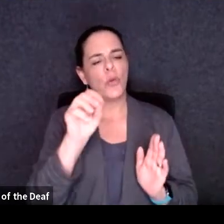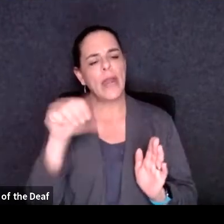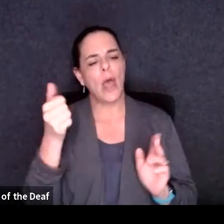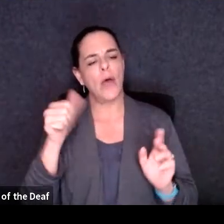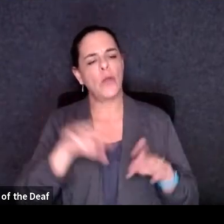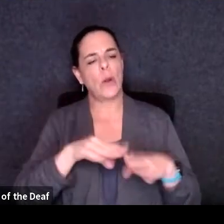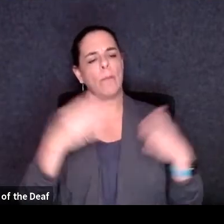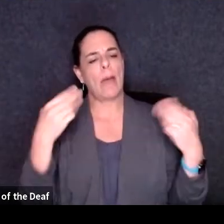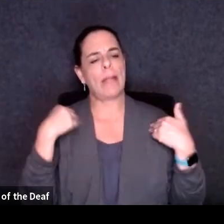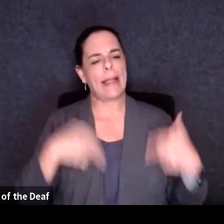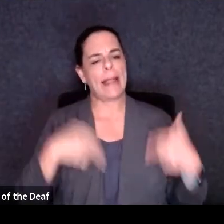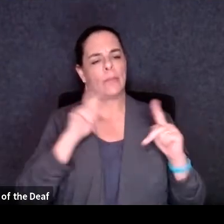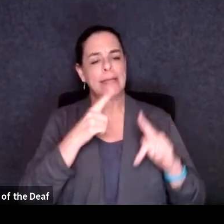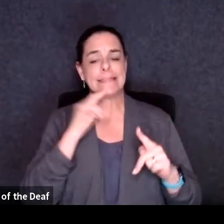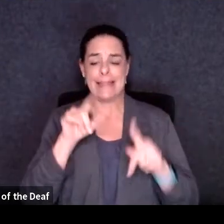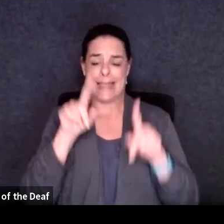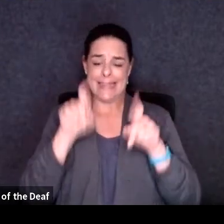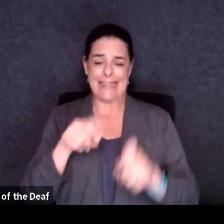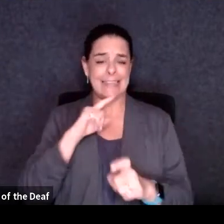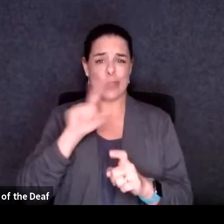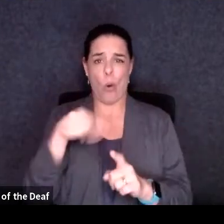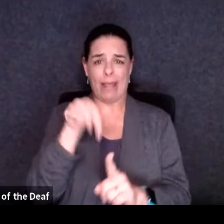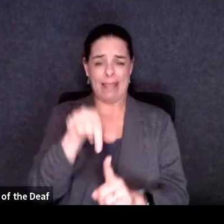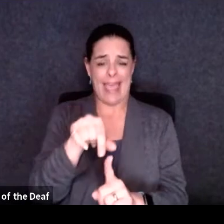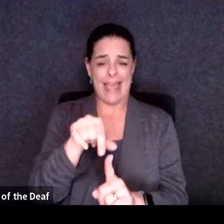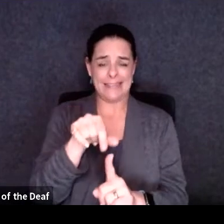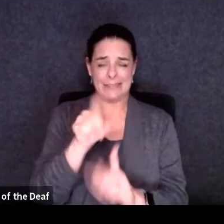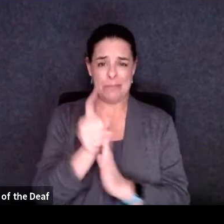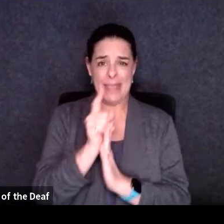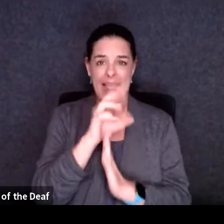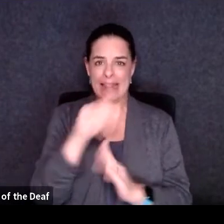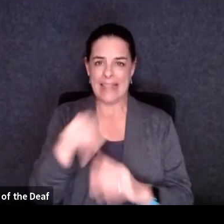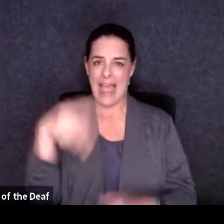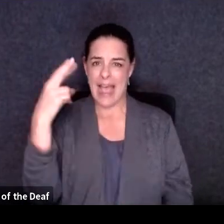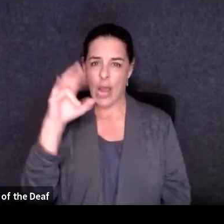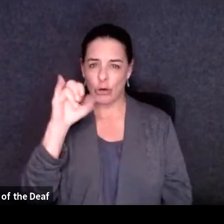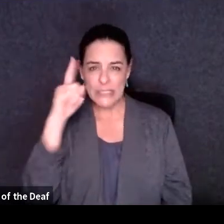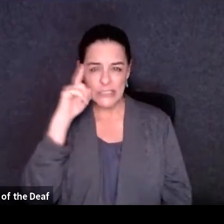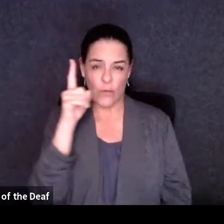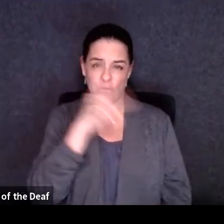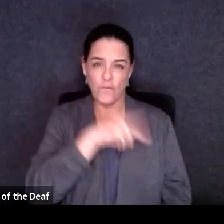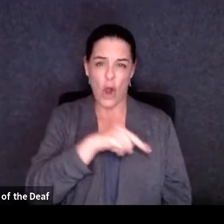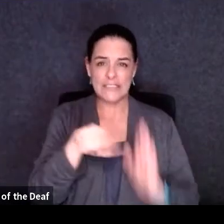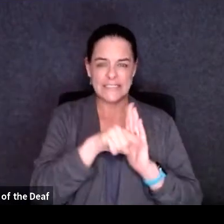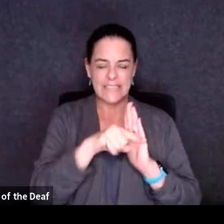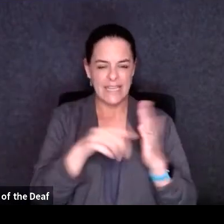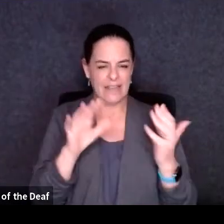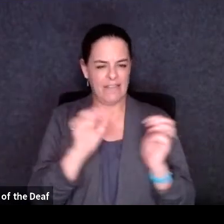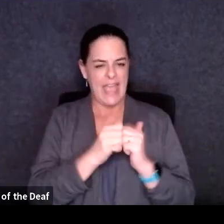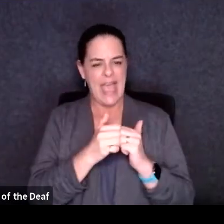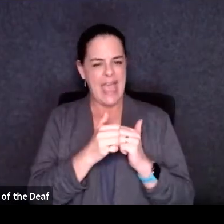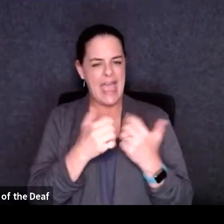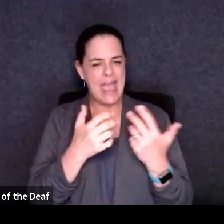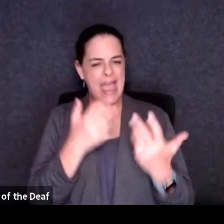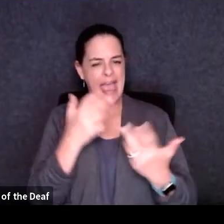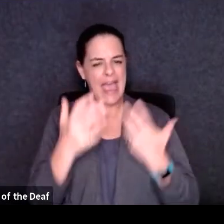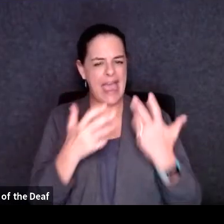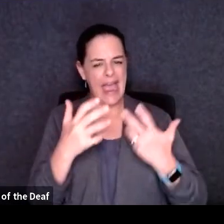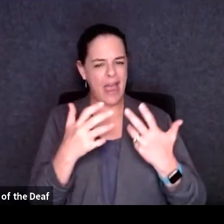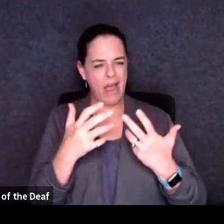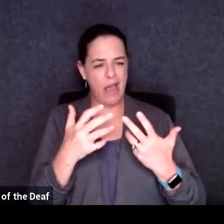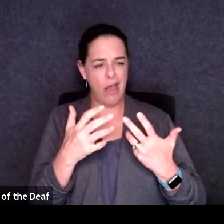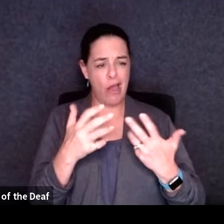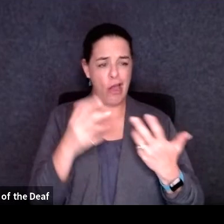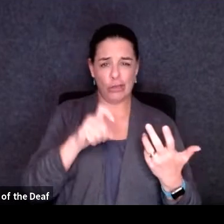a snapshot in time and that there's a high risk of false negatives. How highly should people weigh negative test results prior to holiday